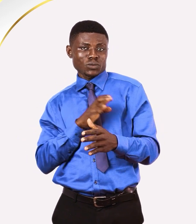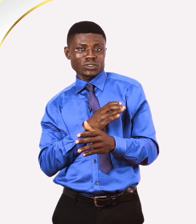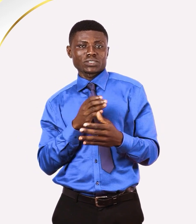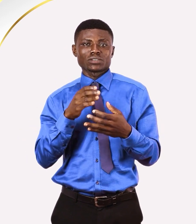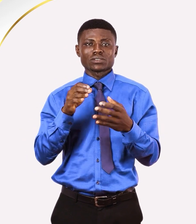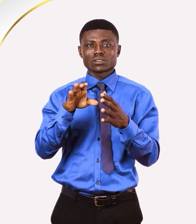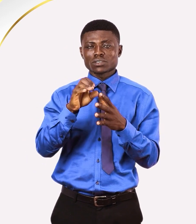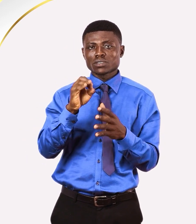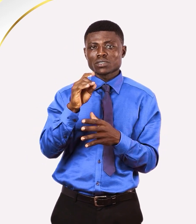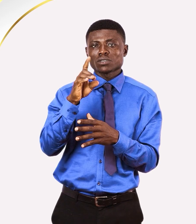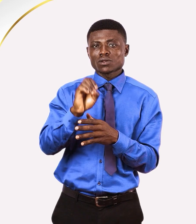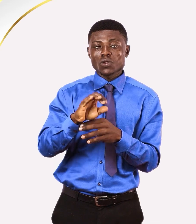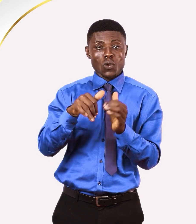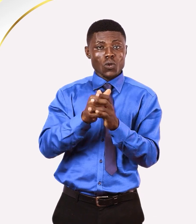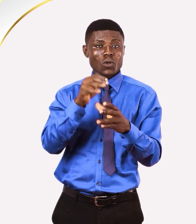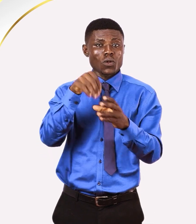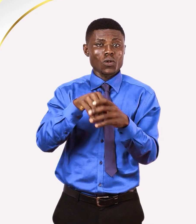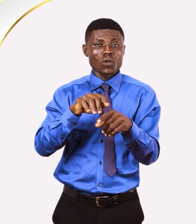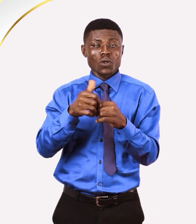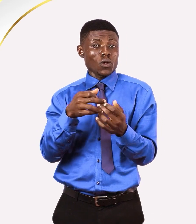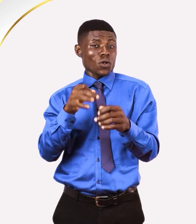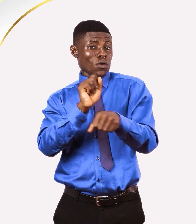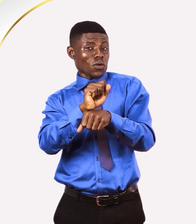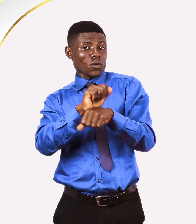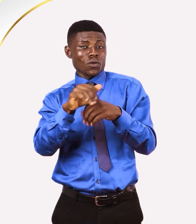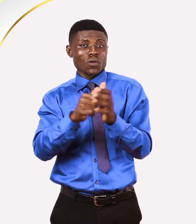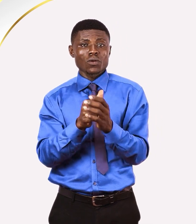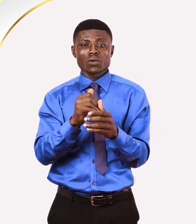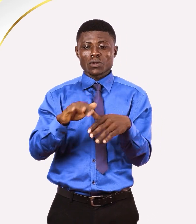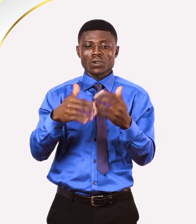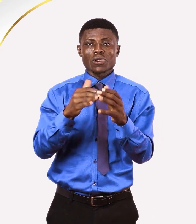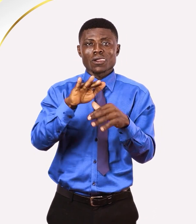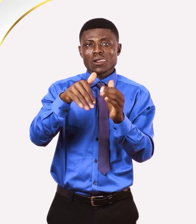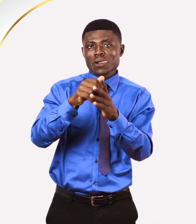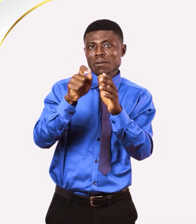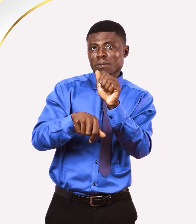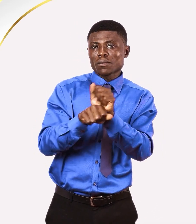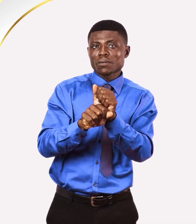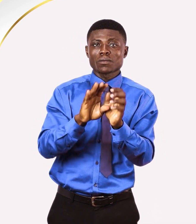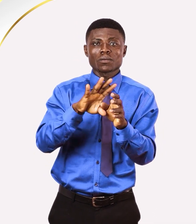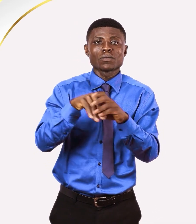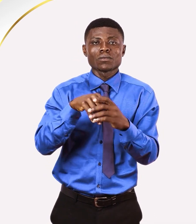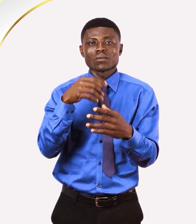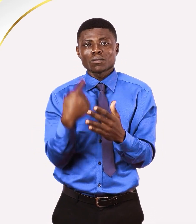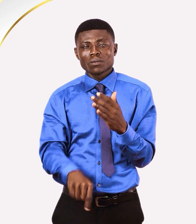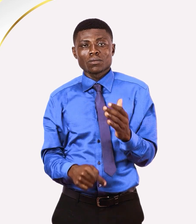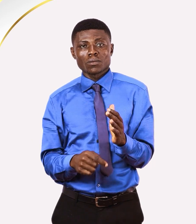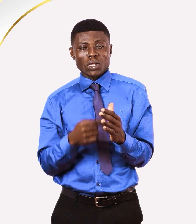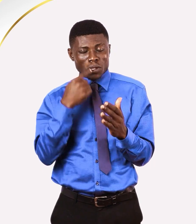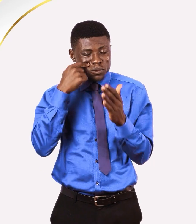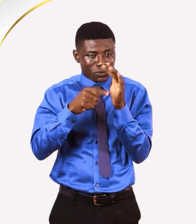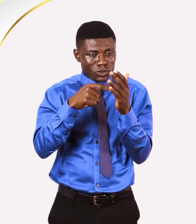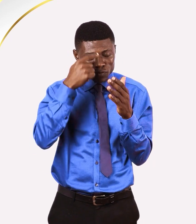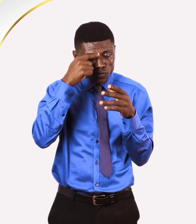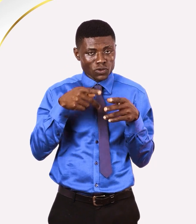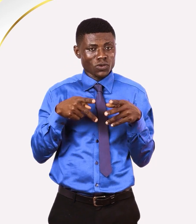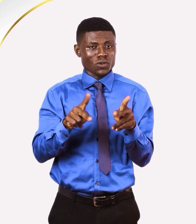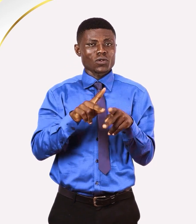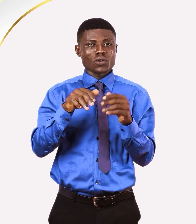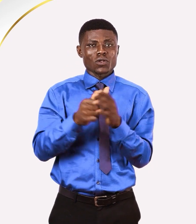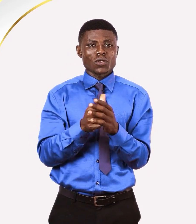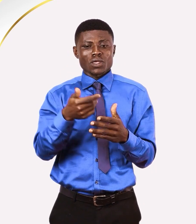and mergers. Specifically, the functions of the issuers departments include examining for